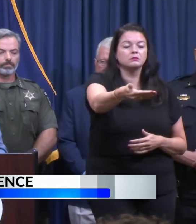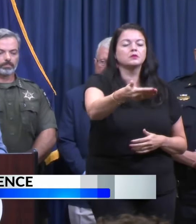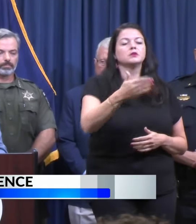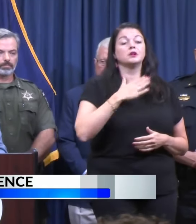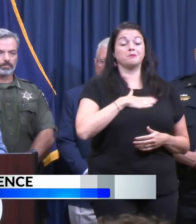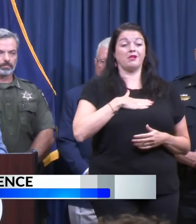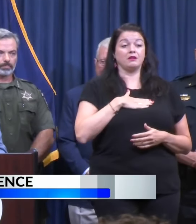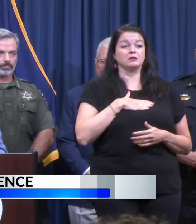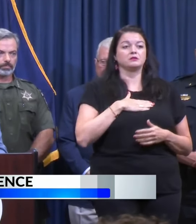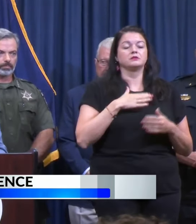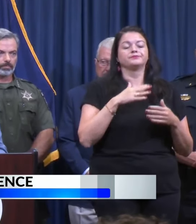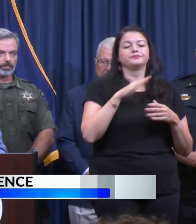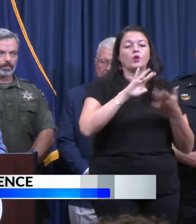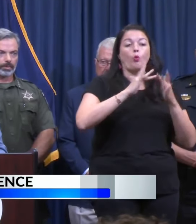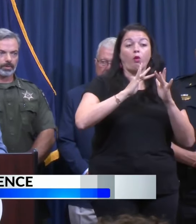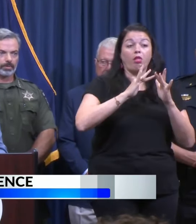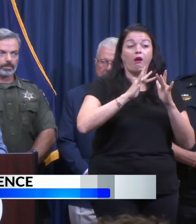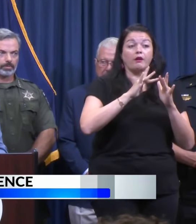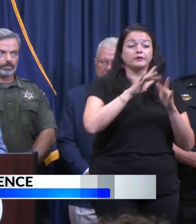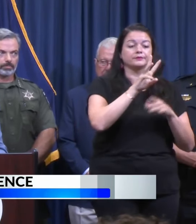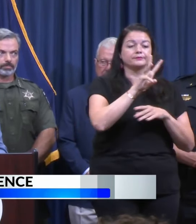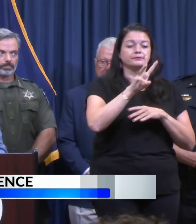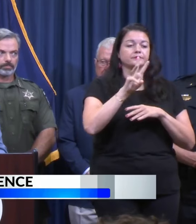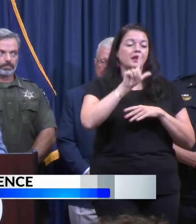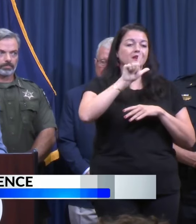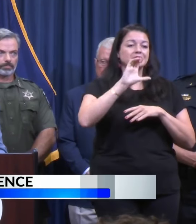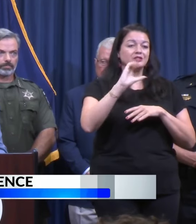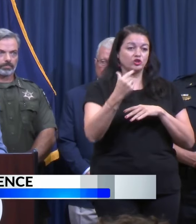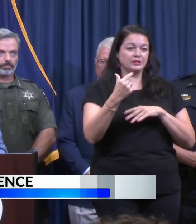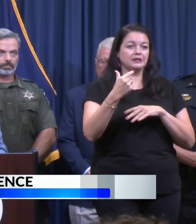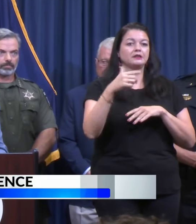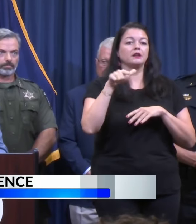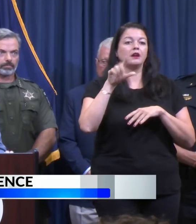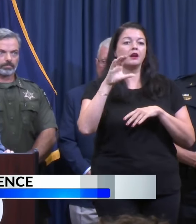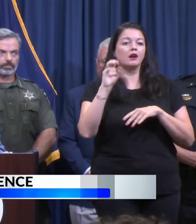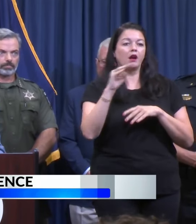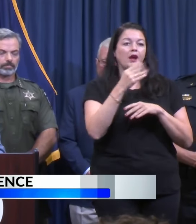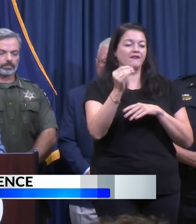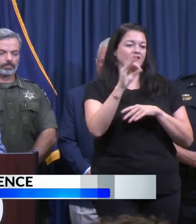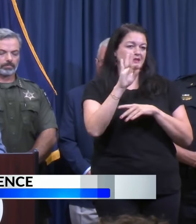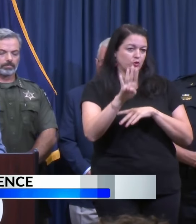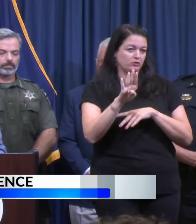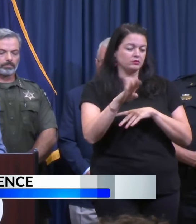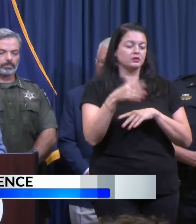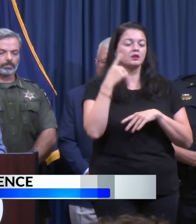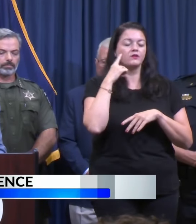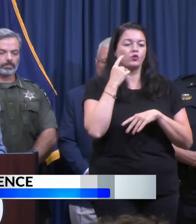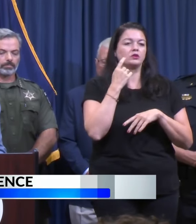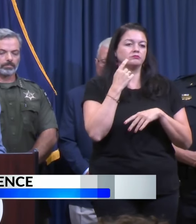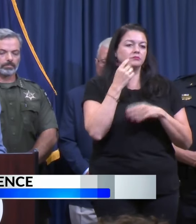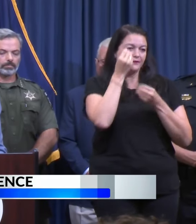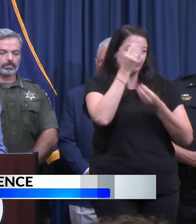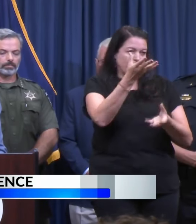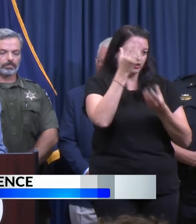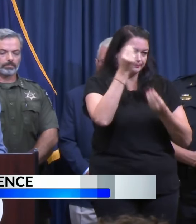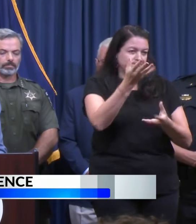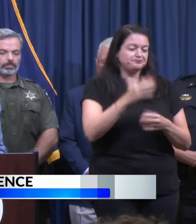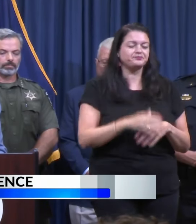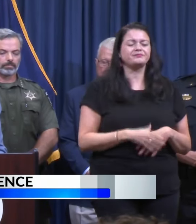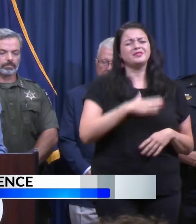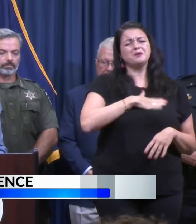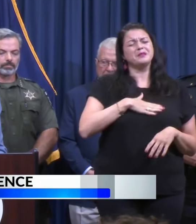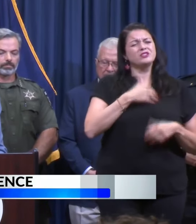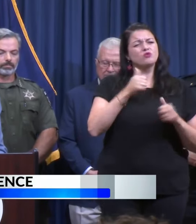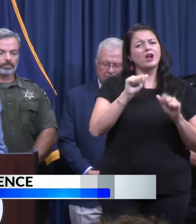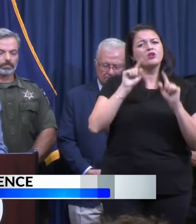follow our LCG Facebook as well as local broadcast stations for the latest information. I urge everyone to check on your neighbors,